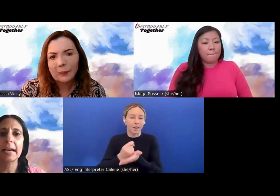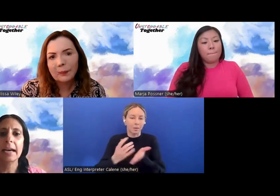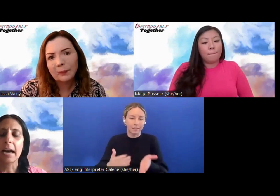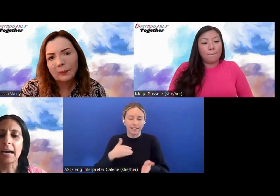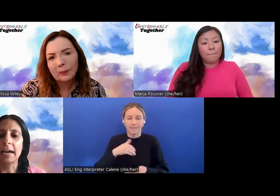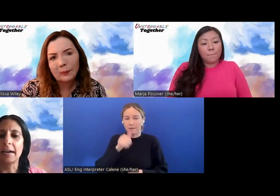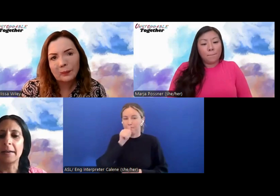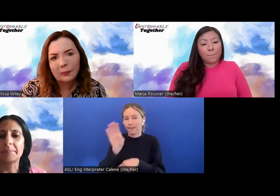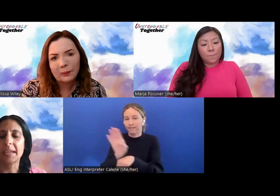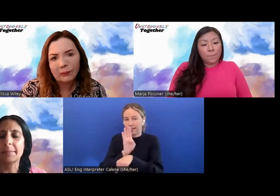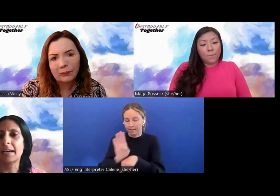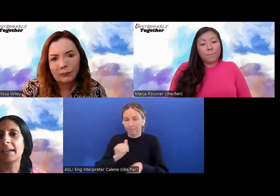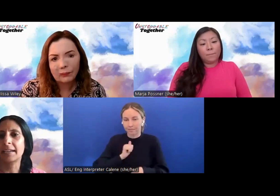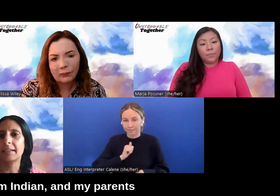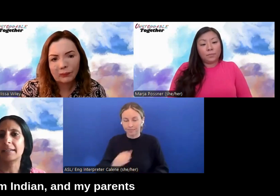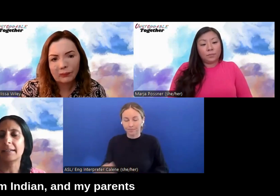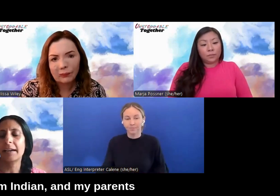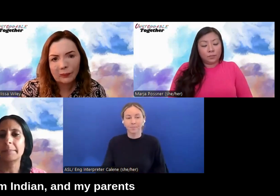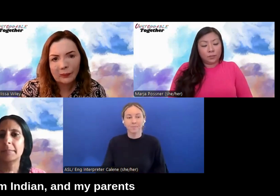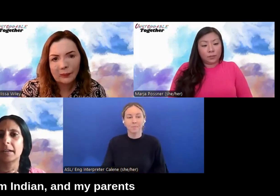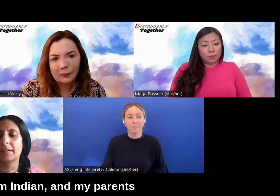practice. I'm